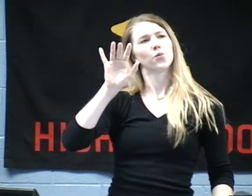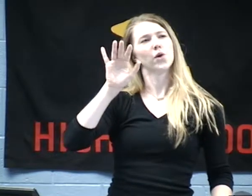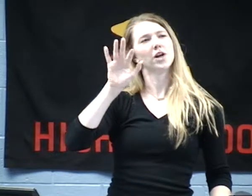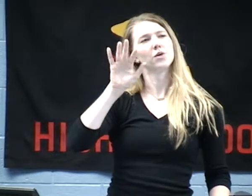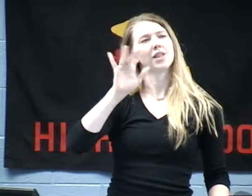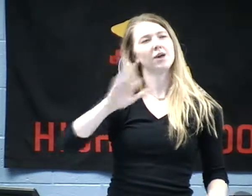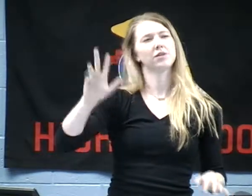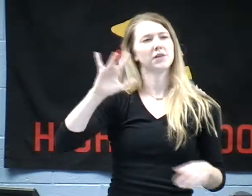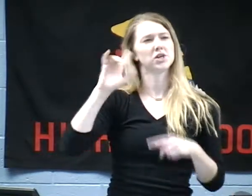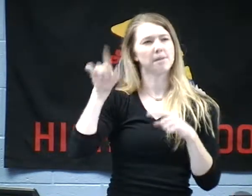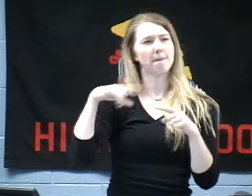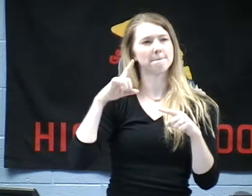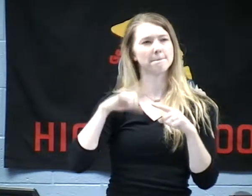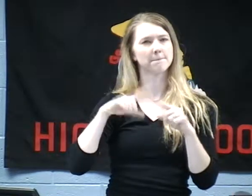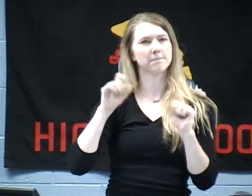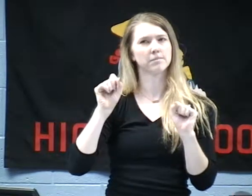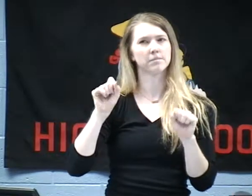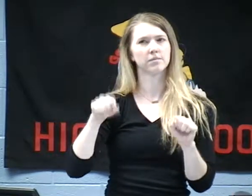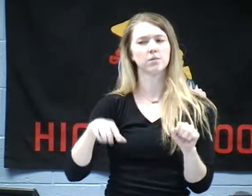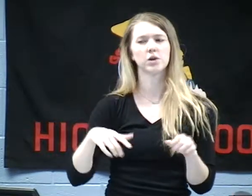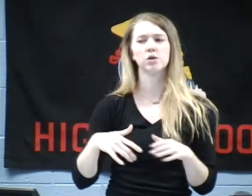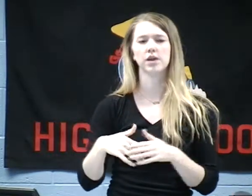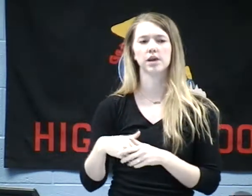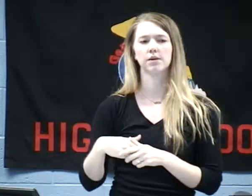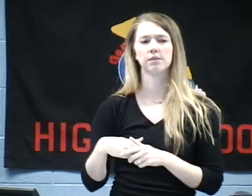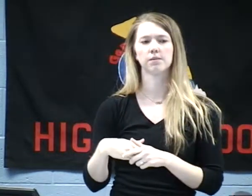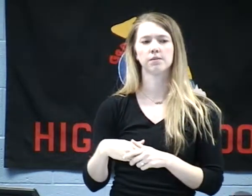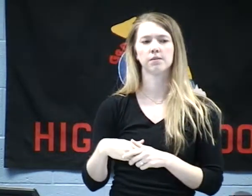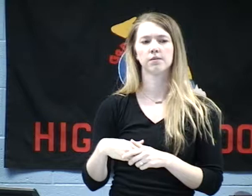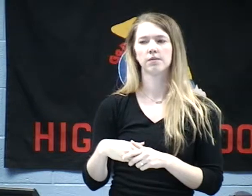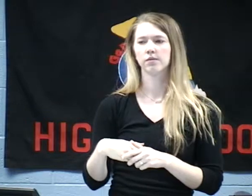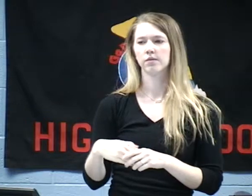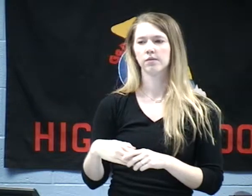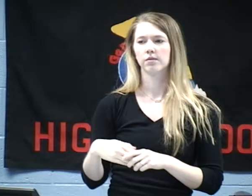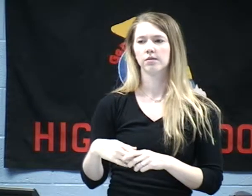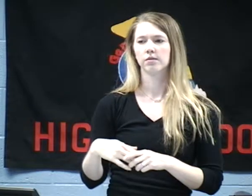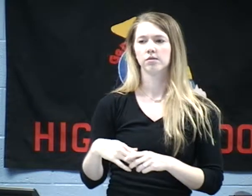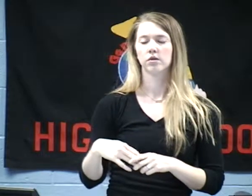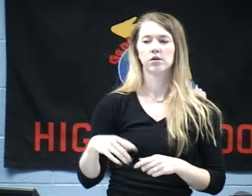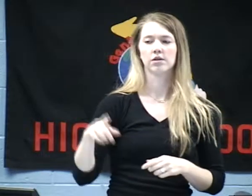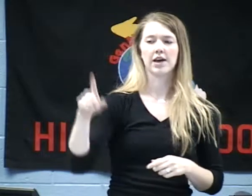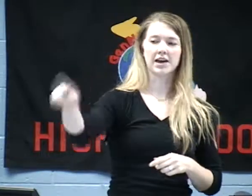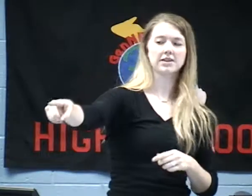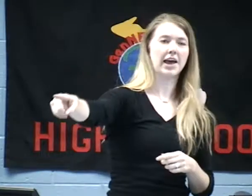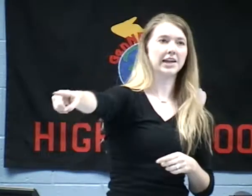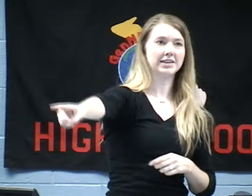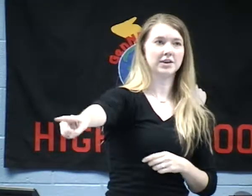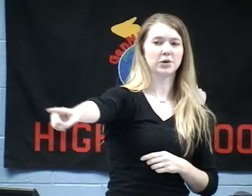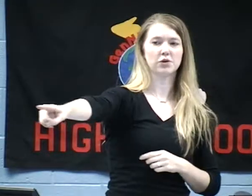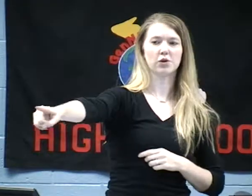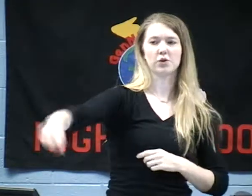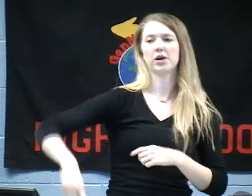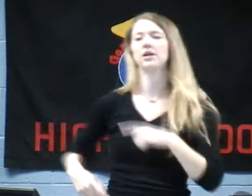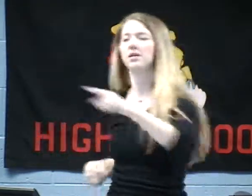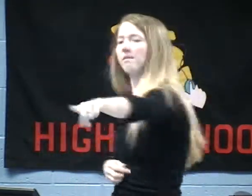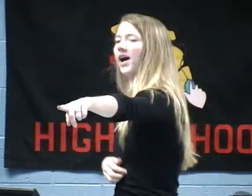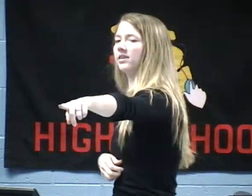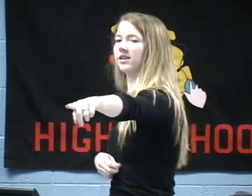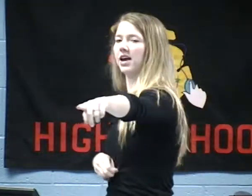When are you allowed to fingerspell? When do you think? Don't know the word. Okay. Haley says when you don't know the word. Max says